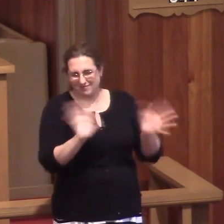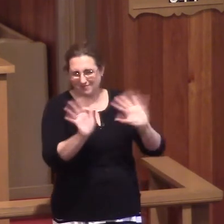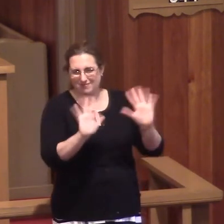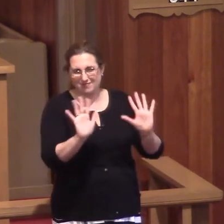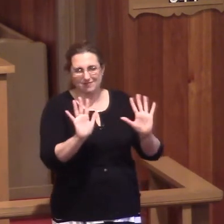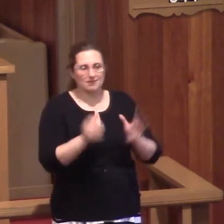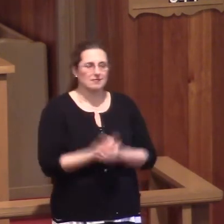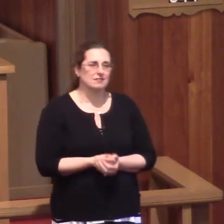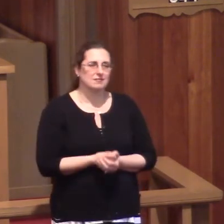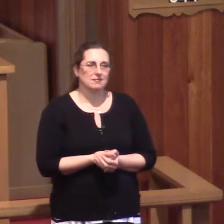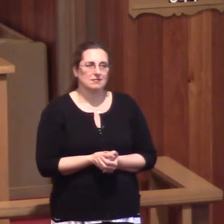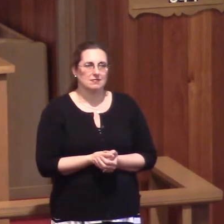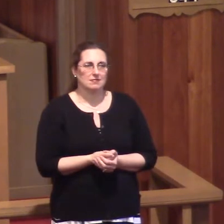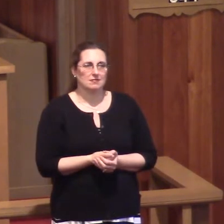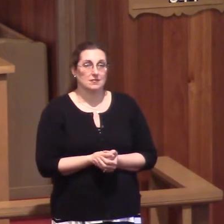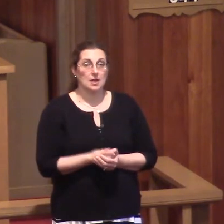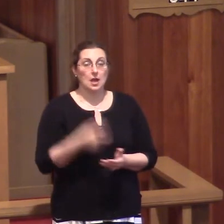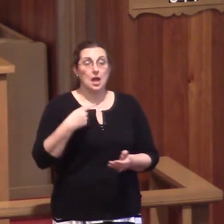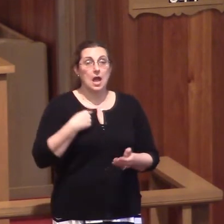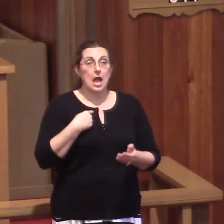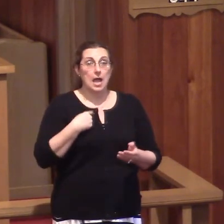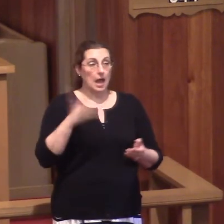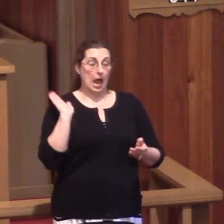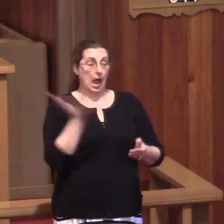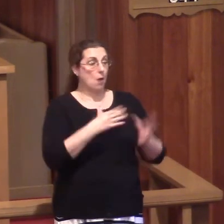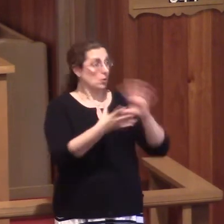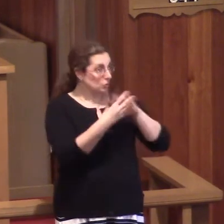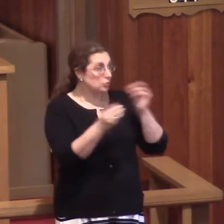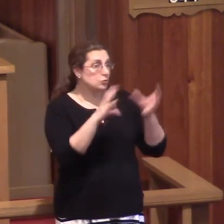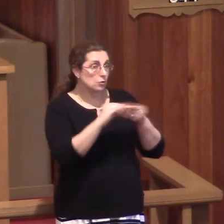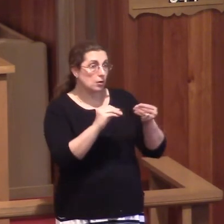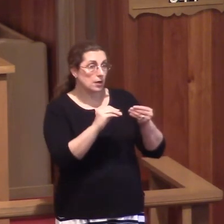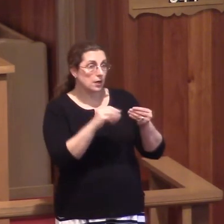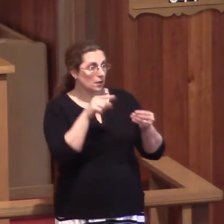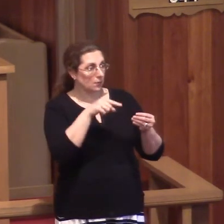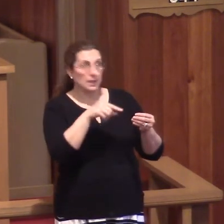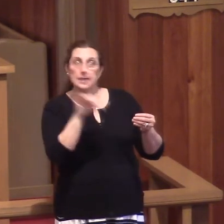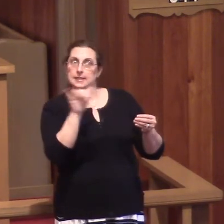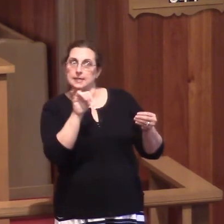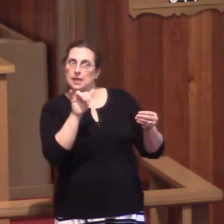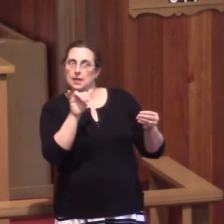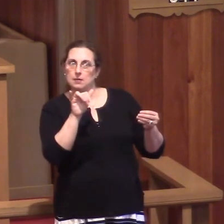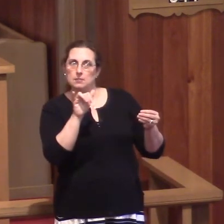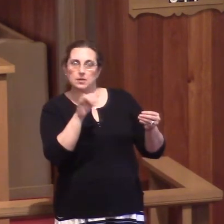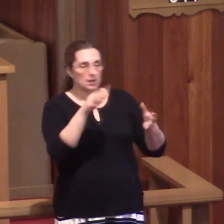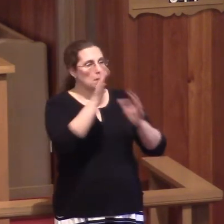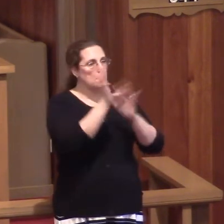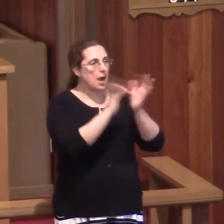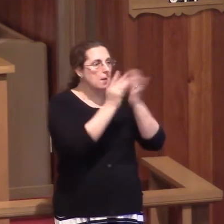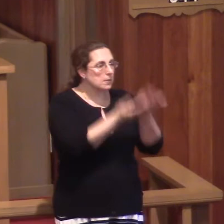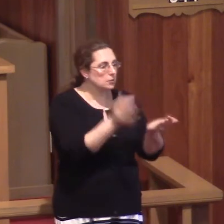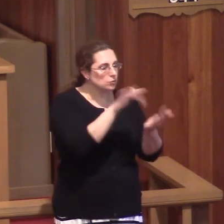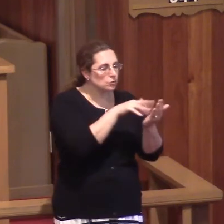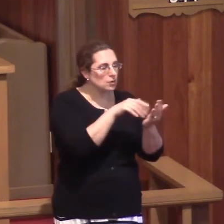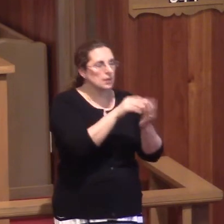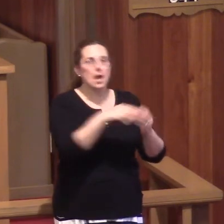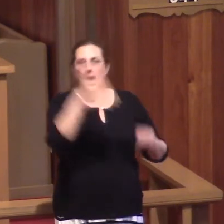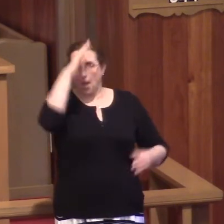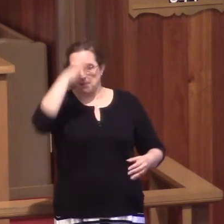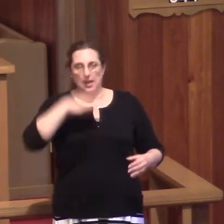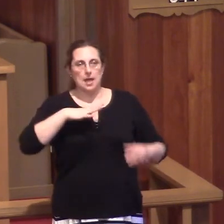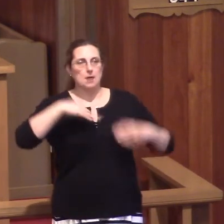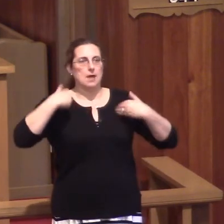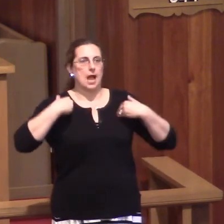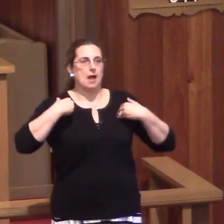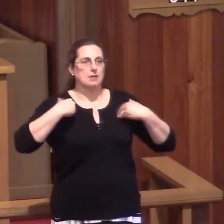about. In our parable this morning We hear a similar story. A man was having a banquet And he